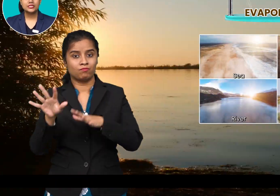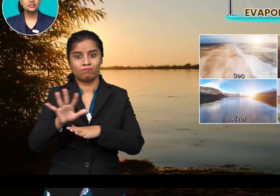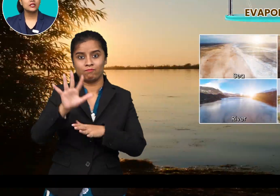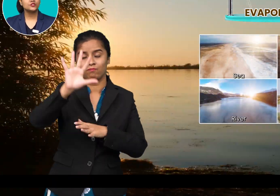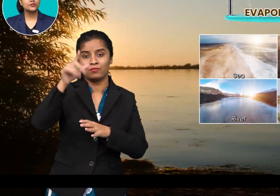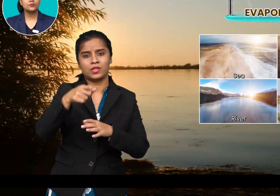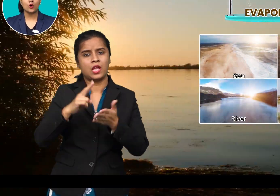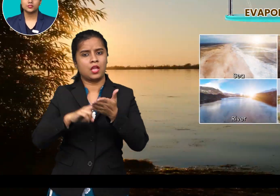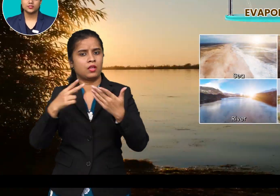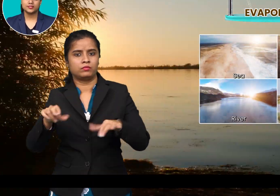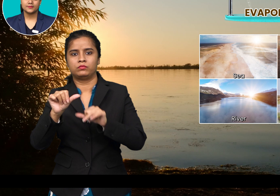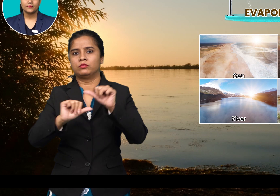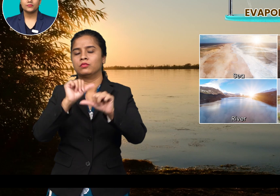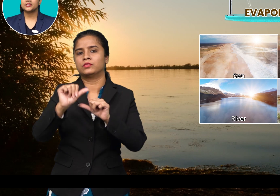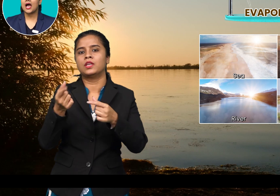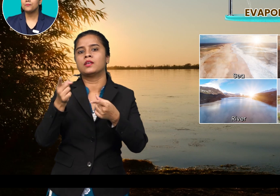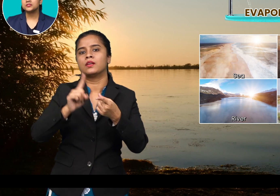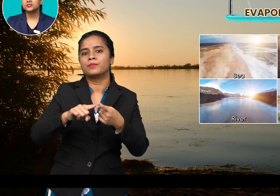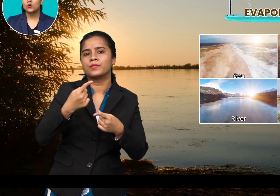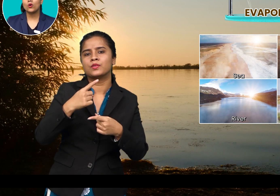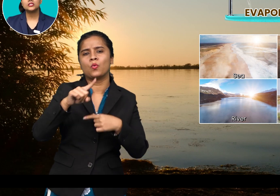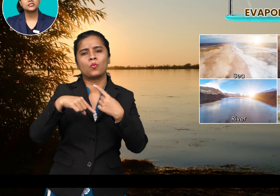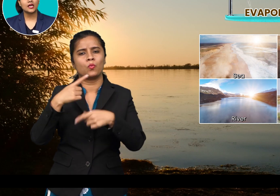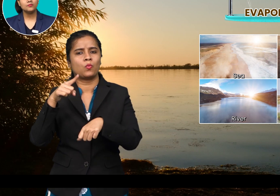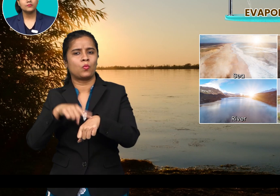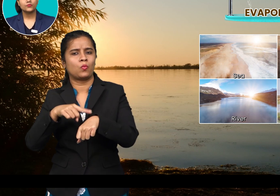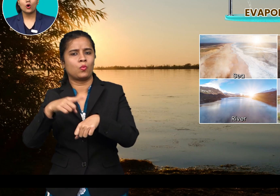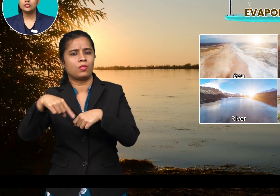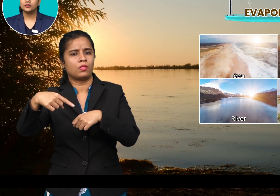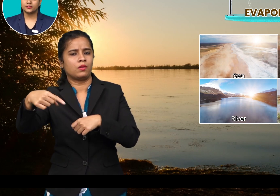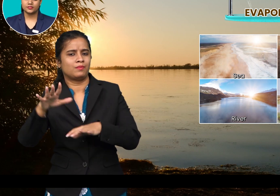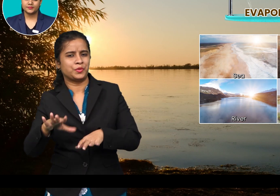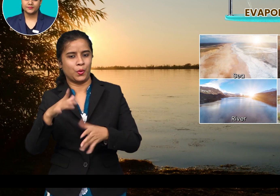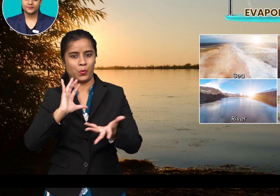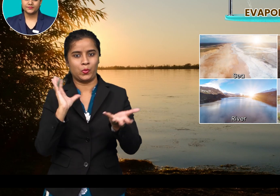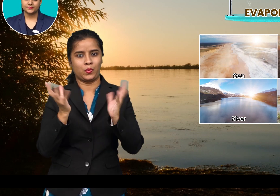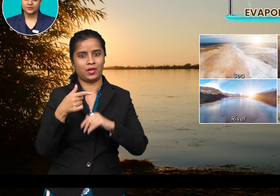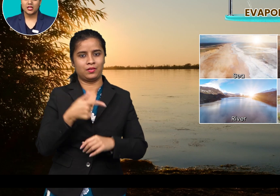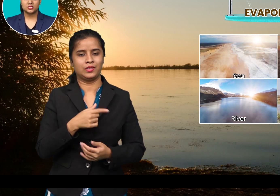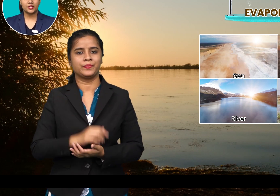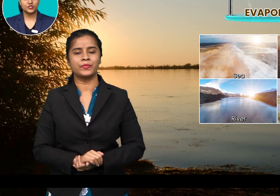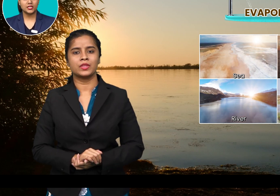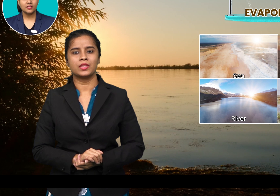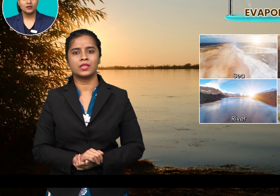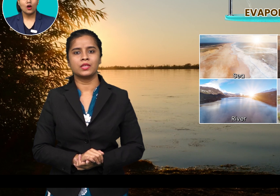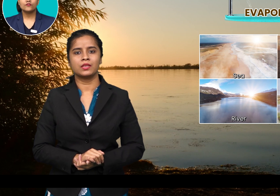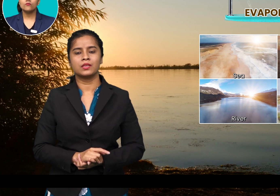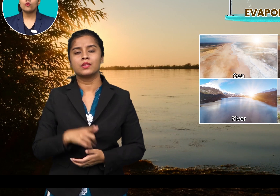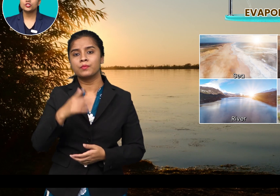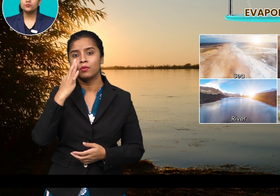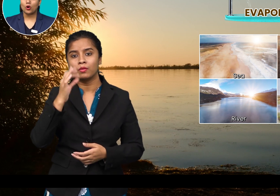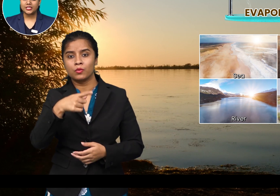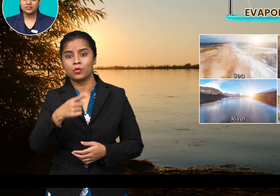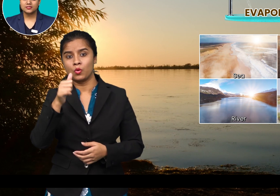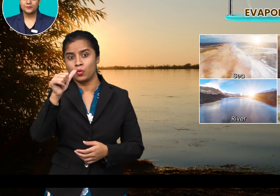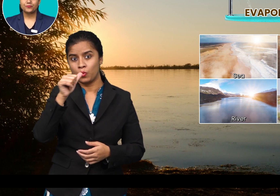Evaporation is a natural process that happens all the time on Earth, especially from